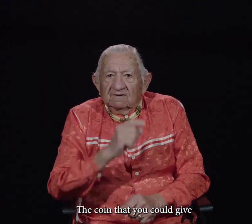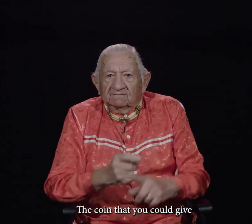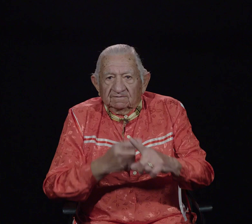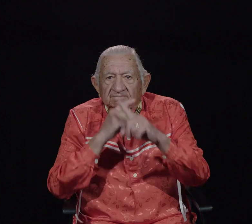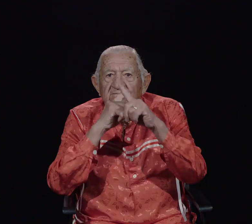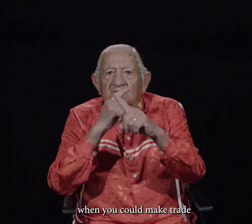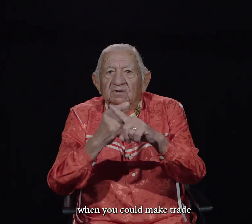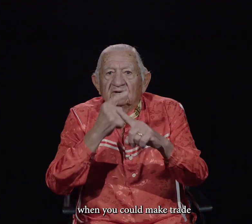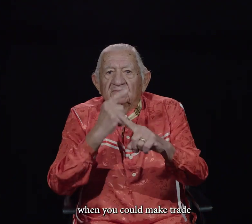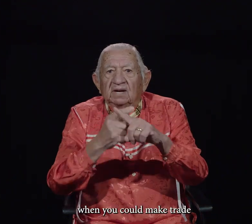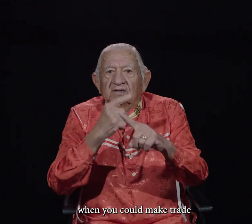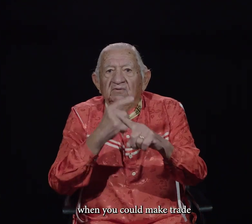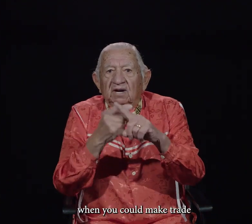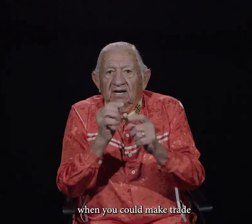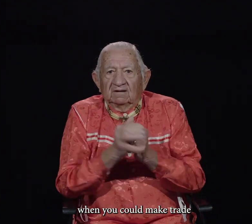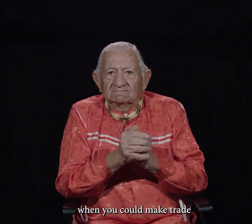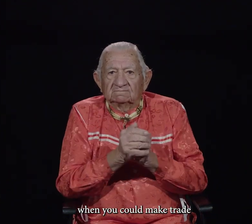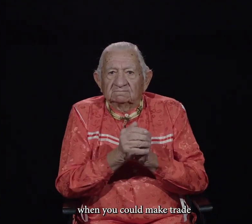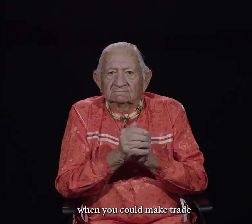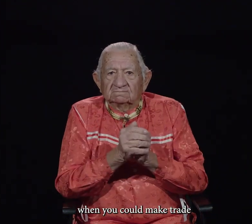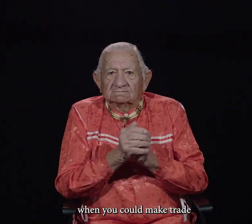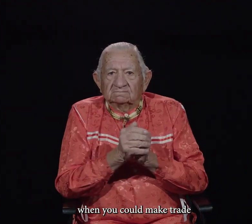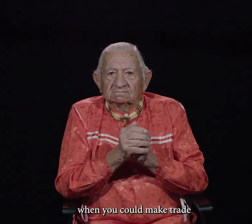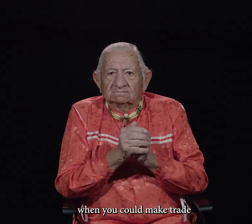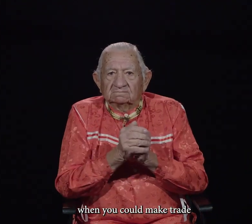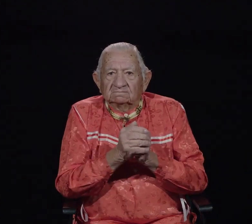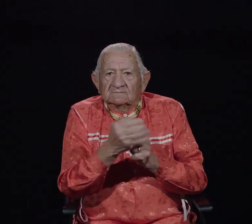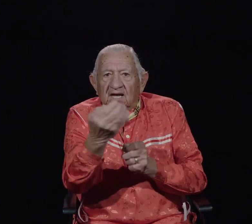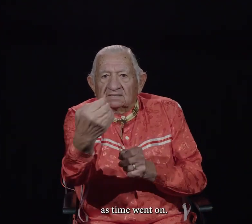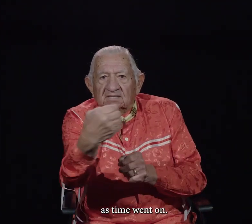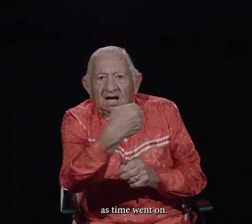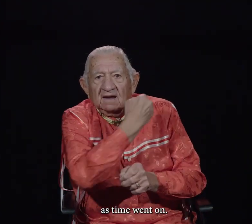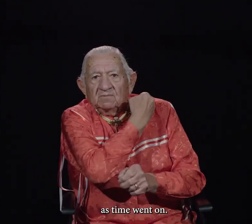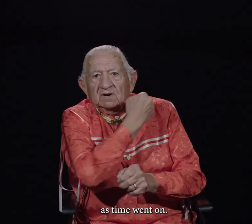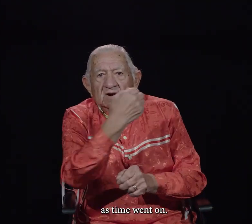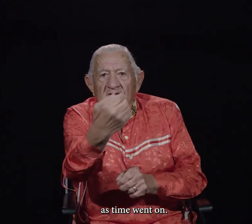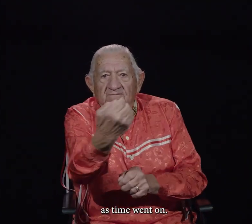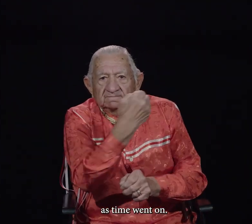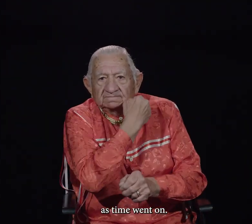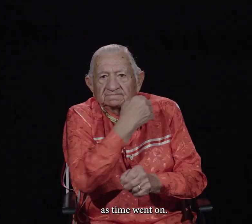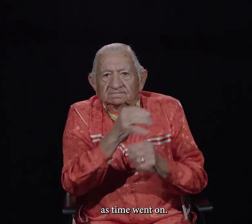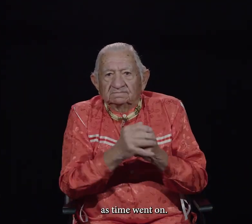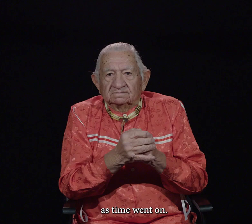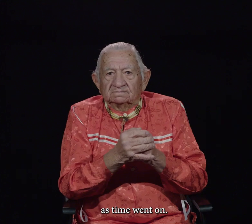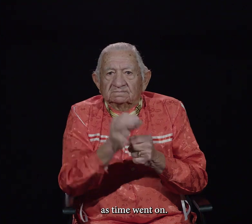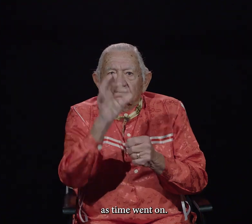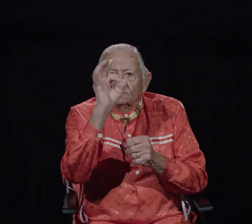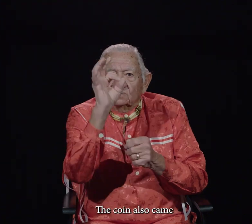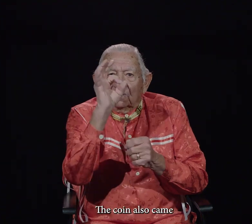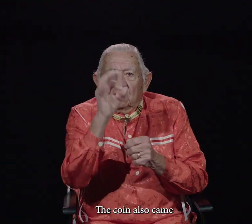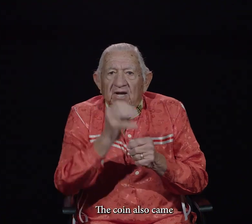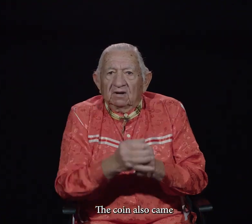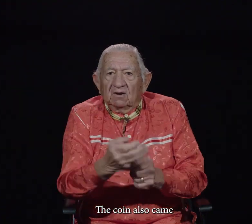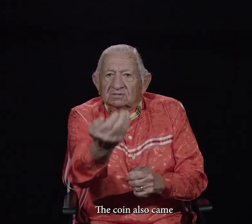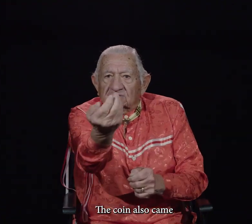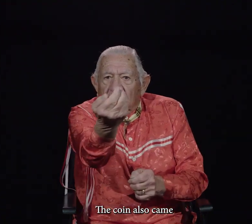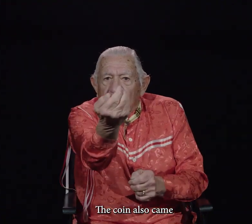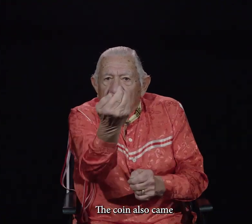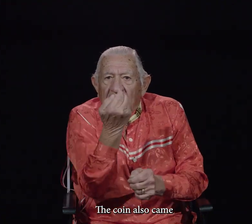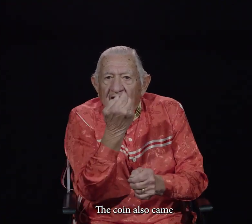give and you could make trade. As time went on, the coin also